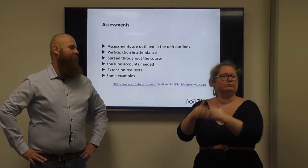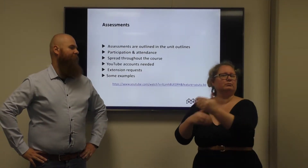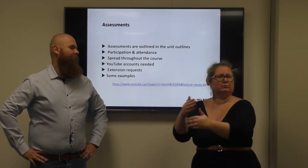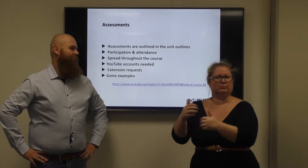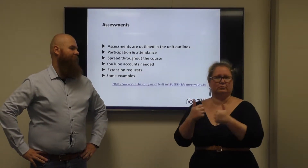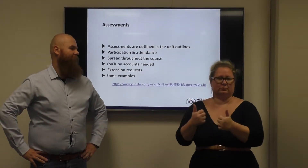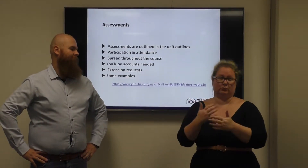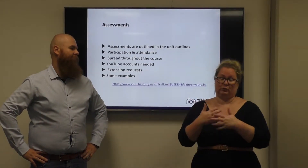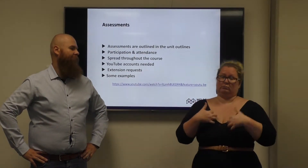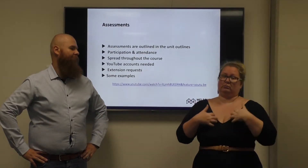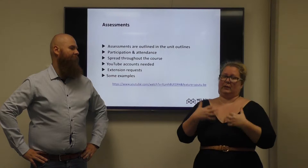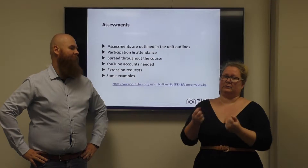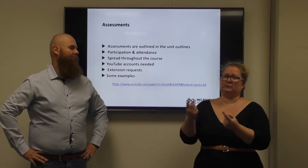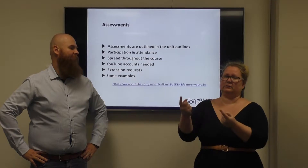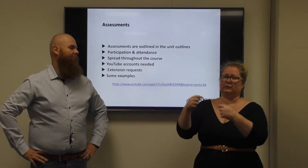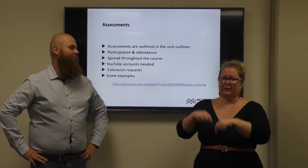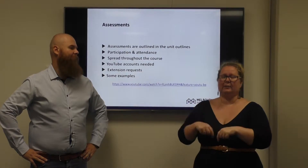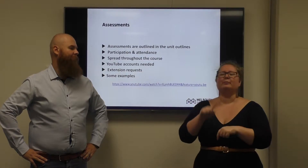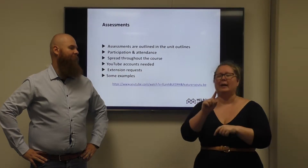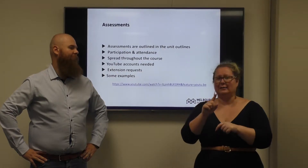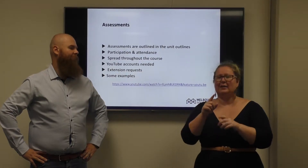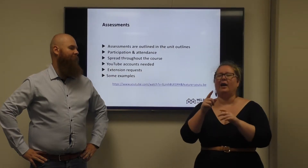She'll show you the best way to access that.